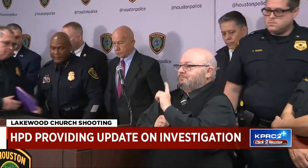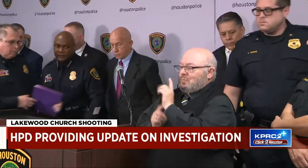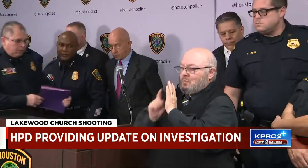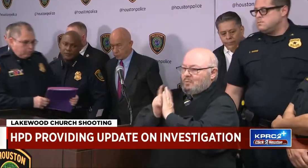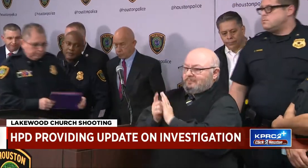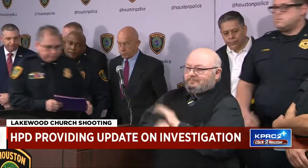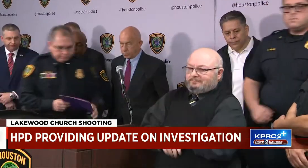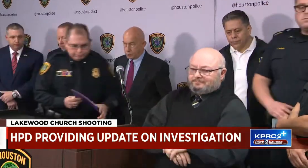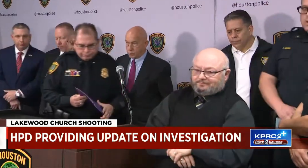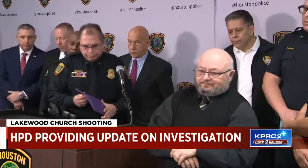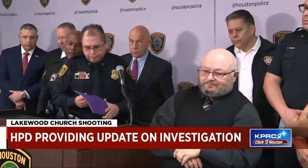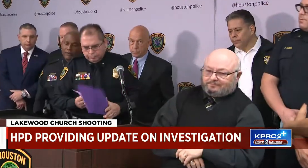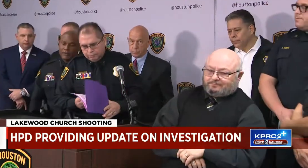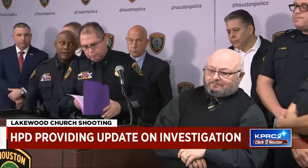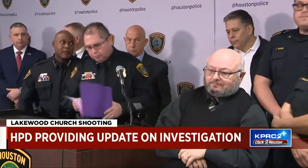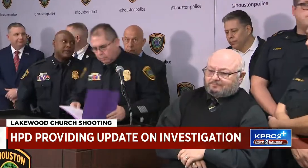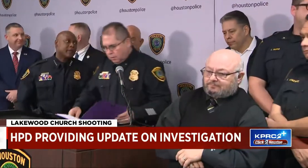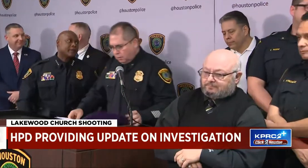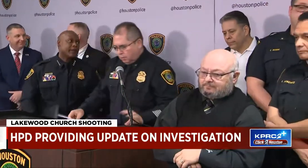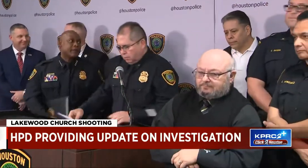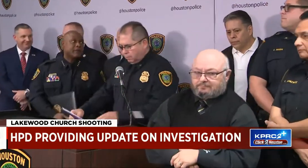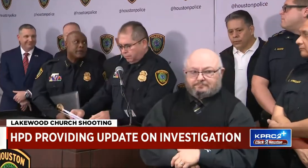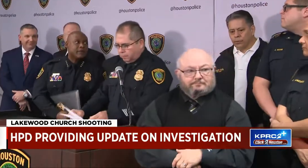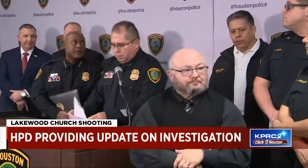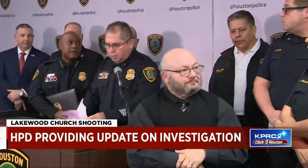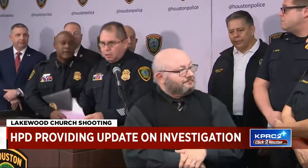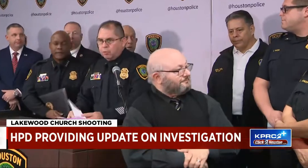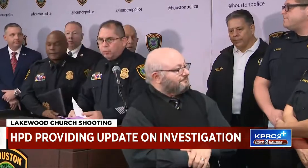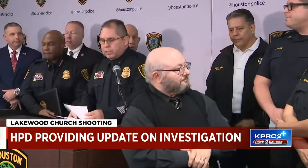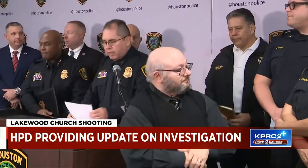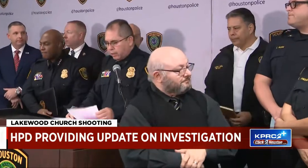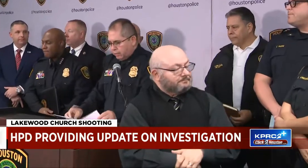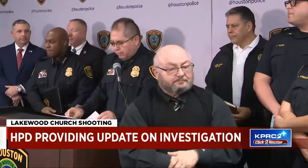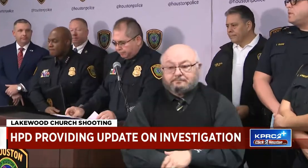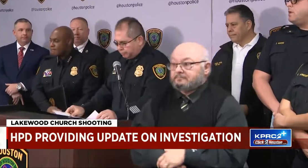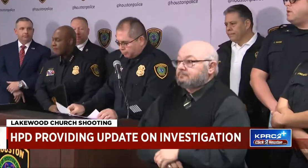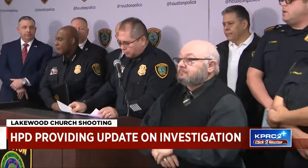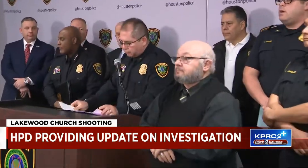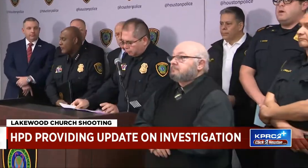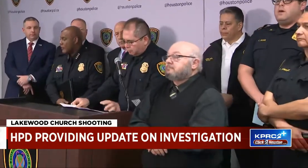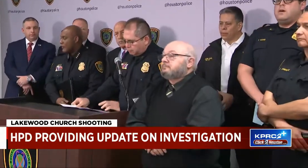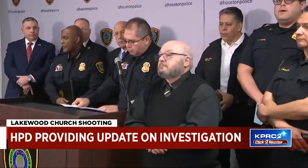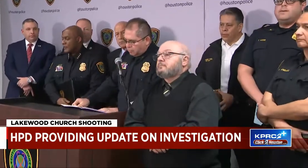you. Thank you. Good job. Thank you. Buenas tardes.